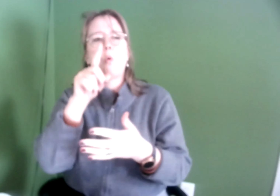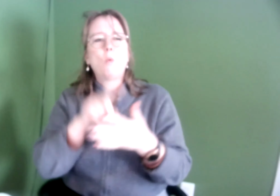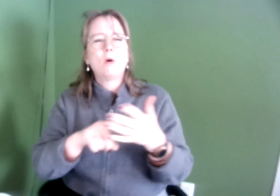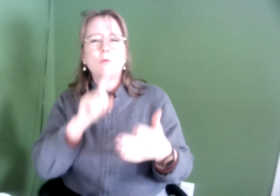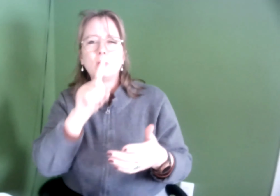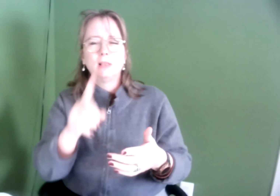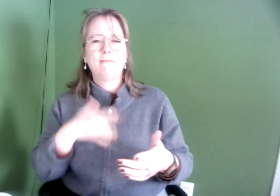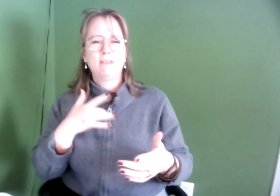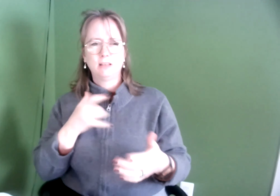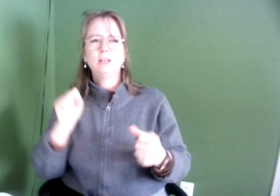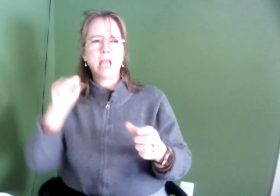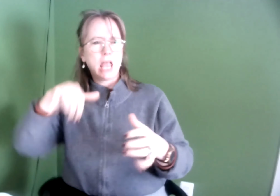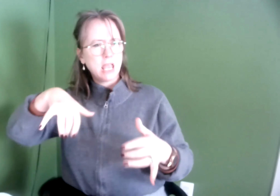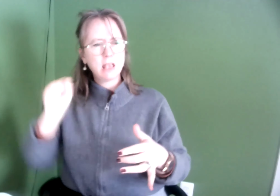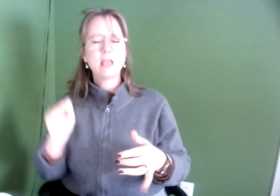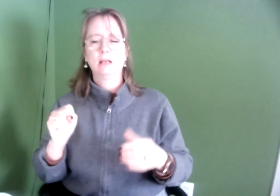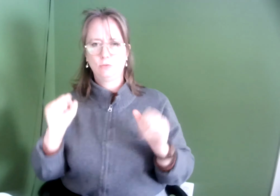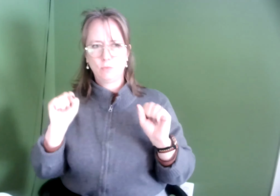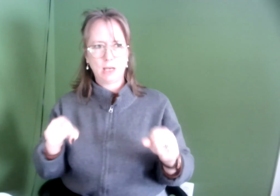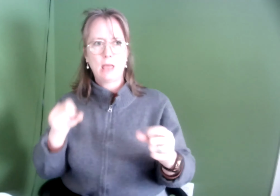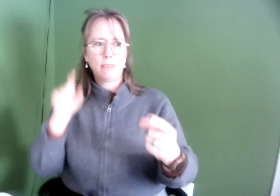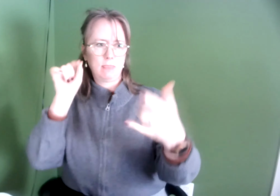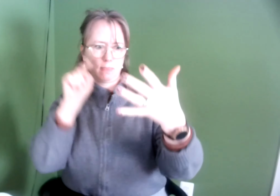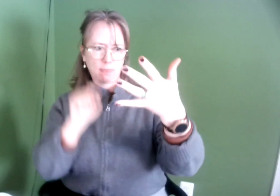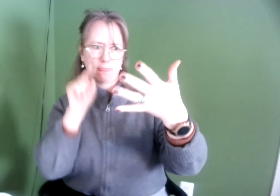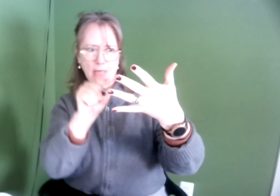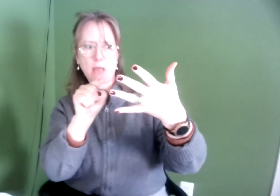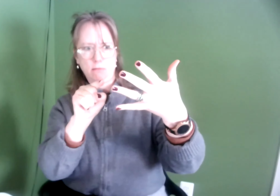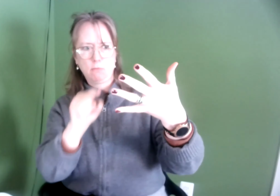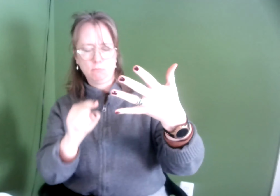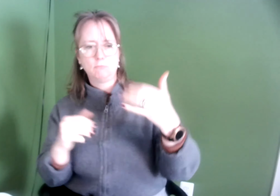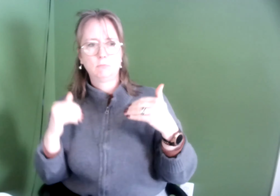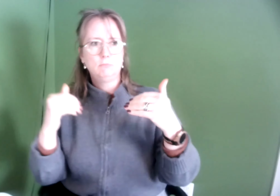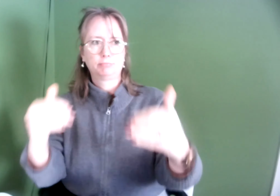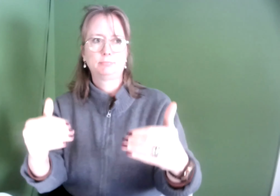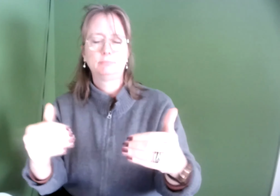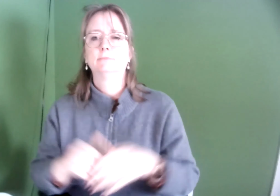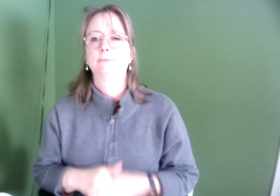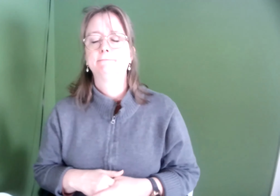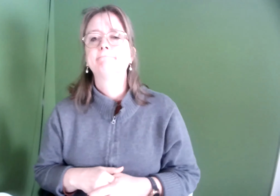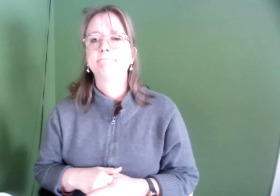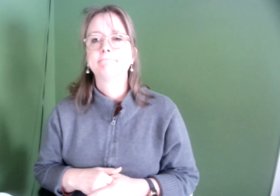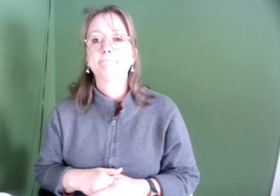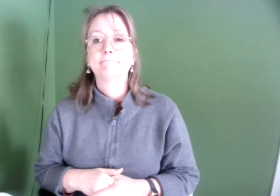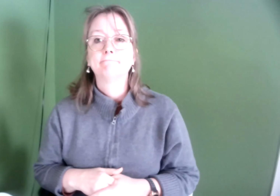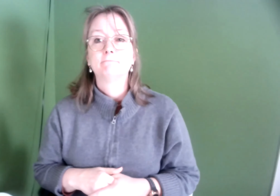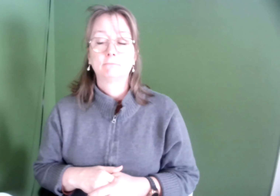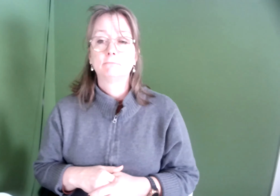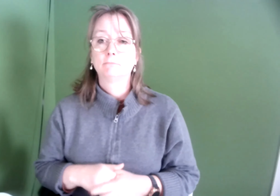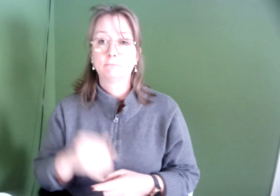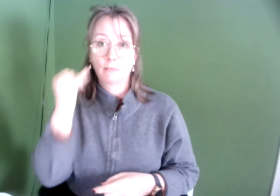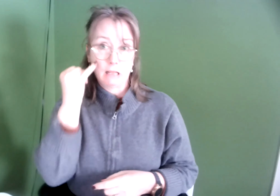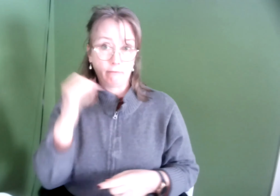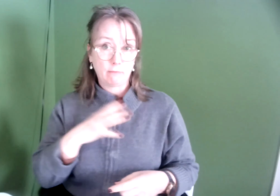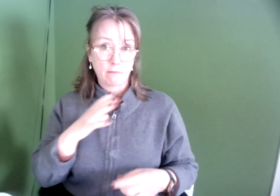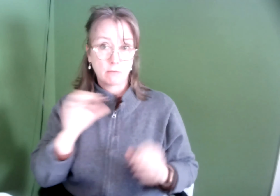us in terms of moving forward and doing more work on. So if people are right, we can move